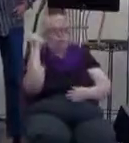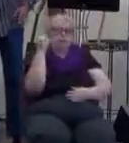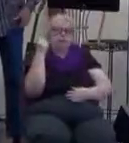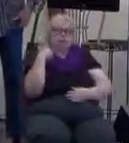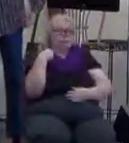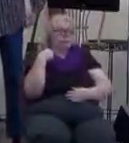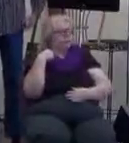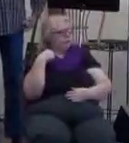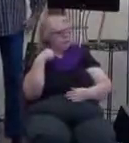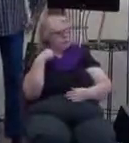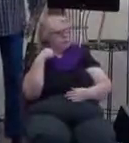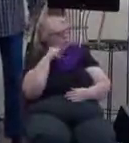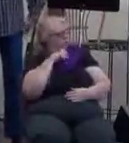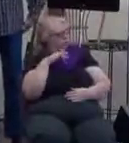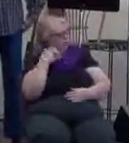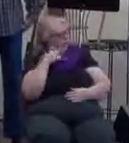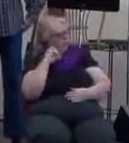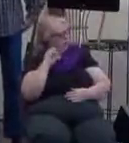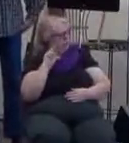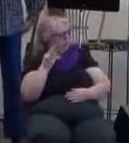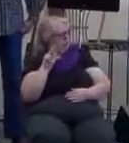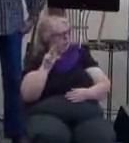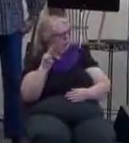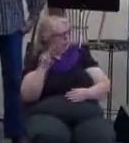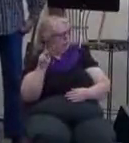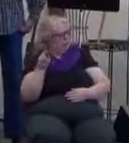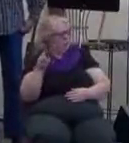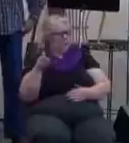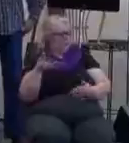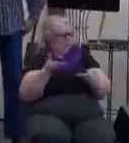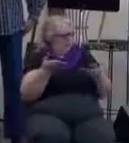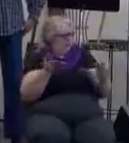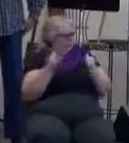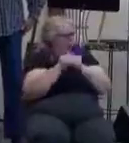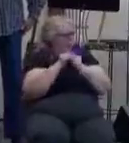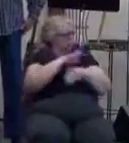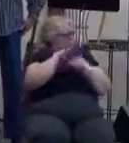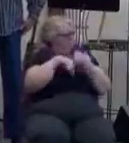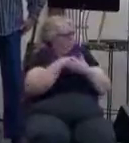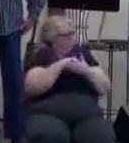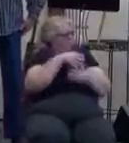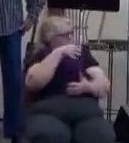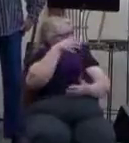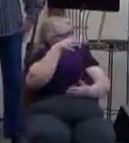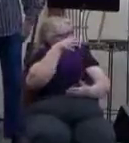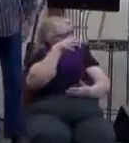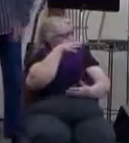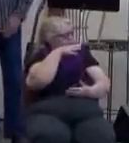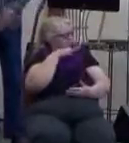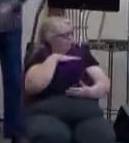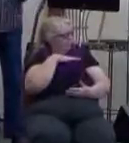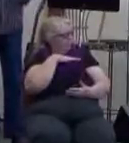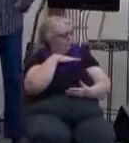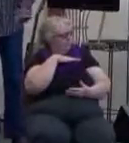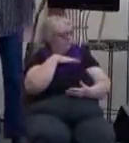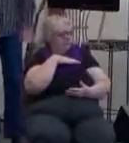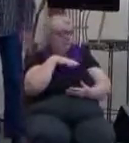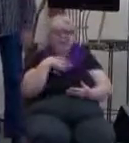do you feel okay being here with all these women?" I said, "Sweetheart, I'm in Jesus deep enough. I don't care